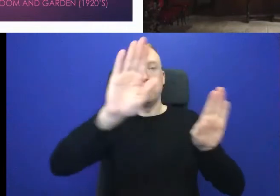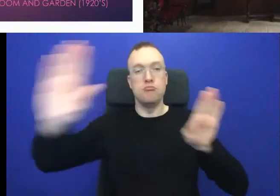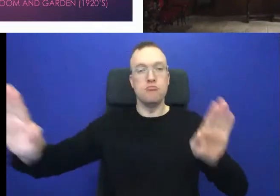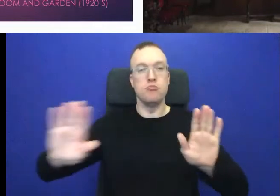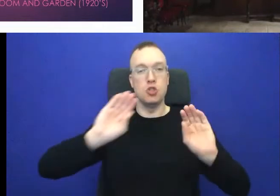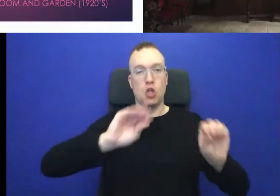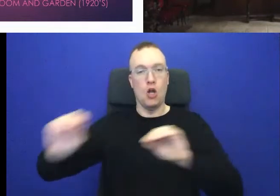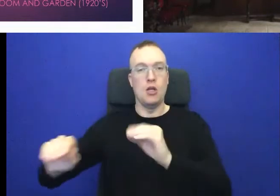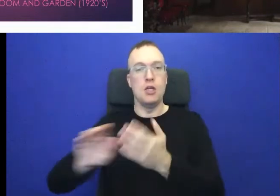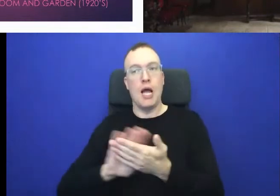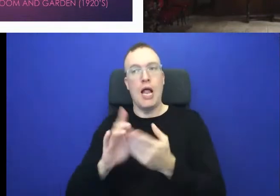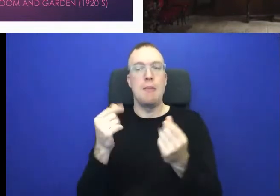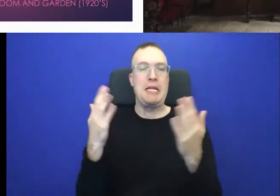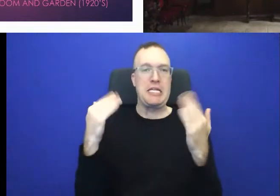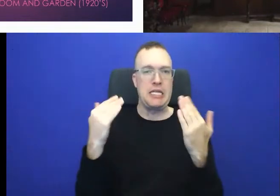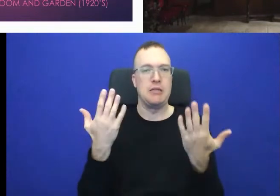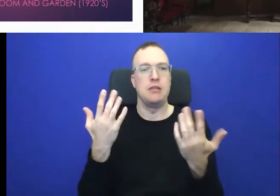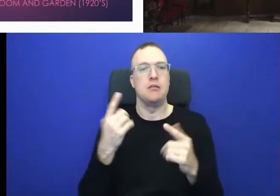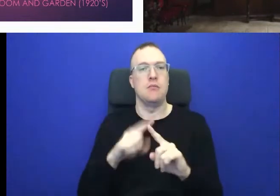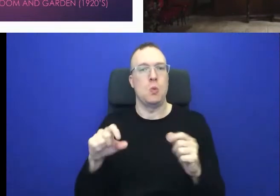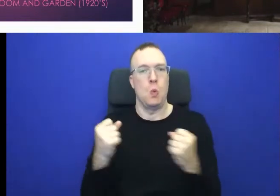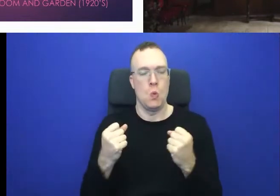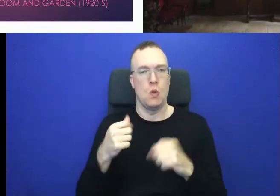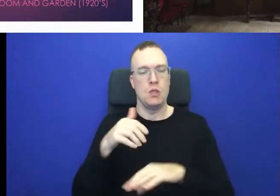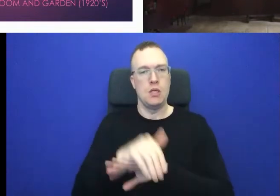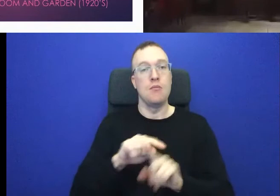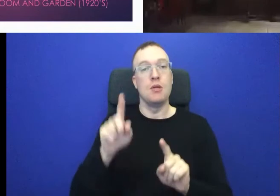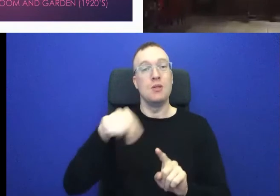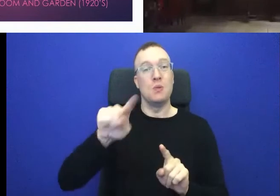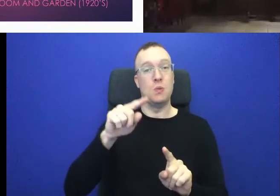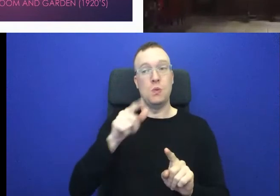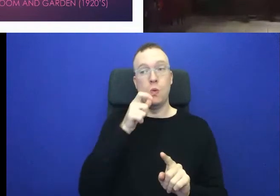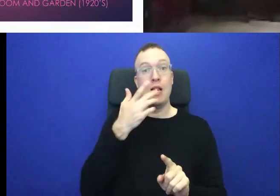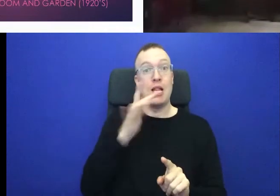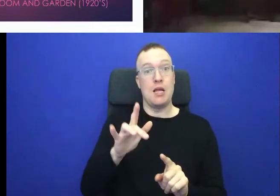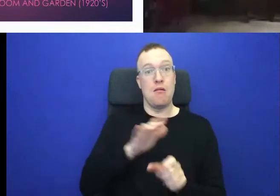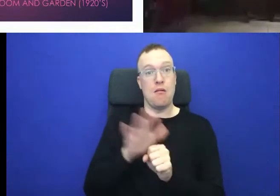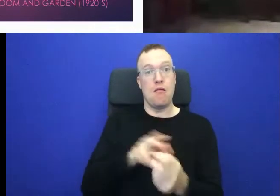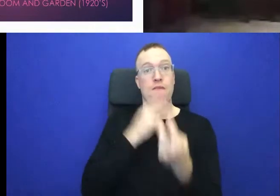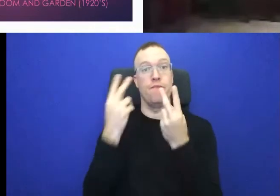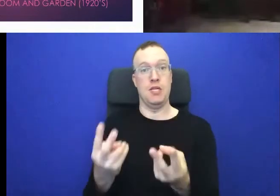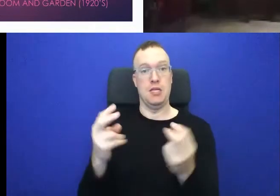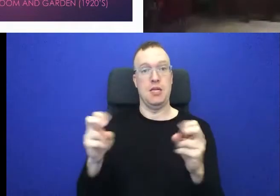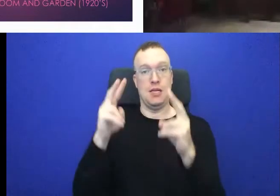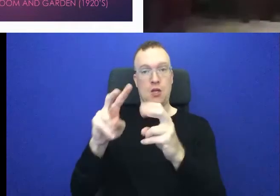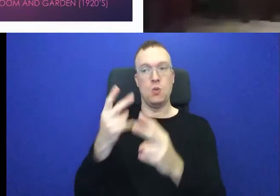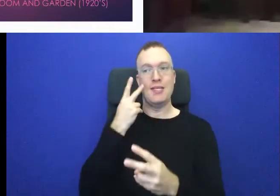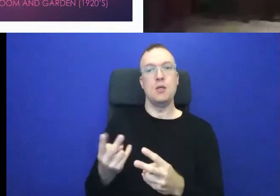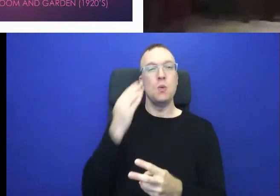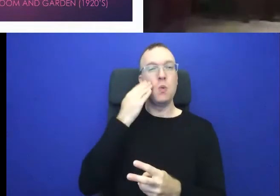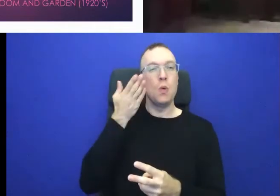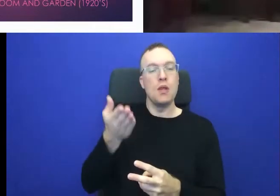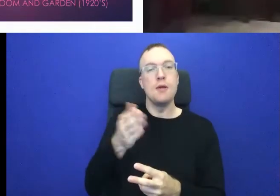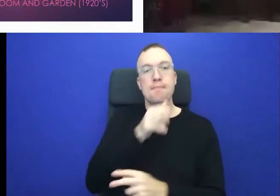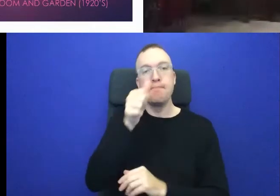nice, perhaps a bit chilly. And for those of you who've been lucky enough to visit the castle, and been in that room, you will know there is a secret drinks